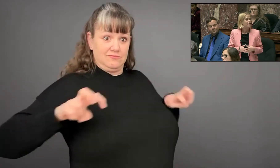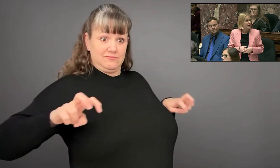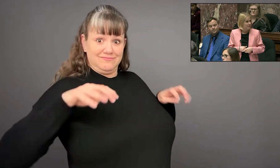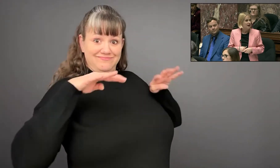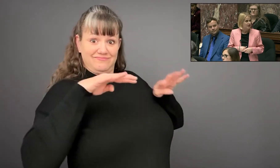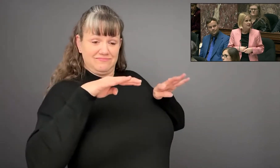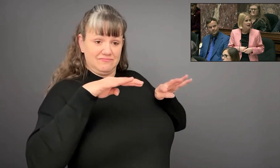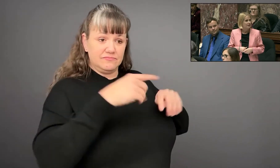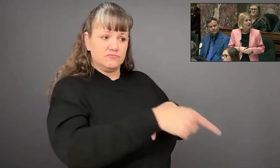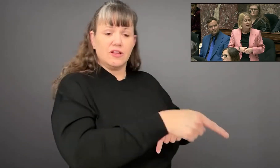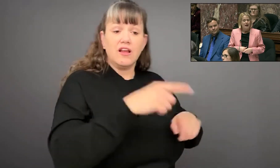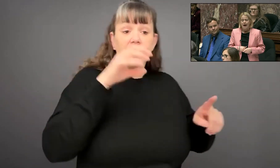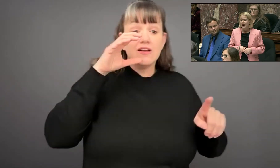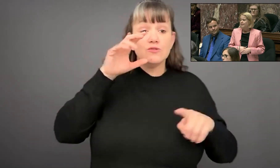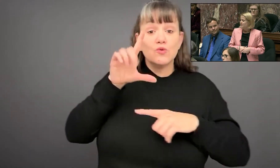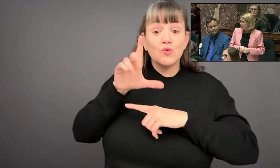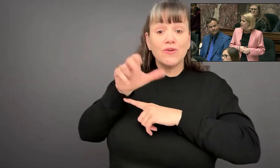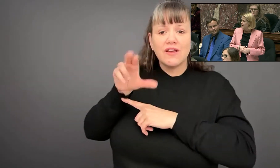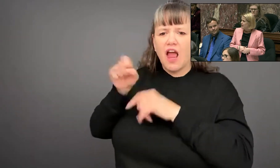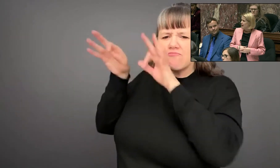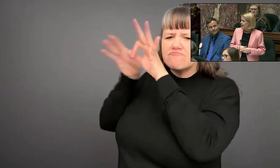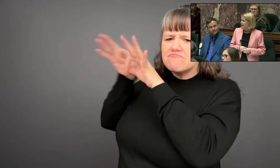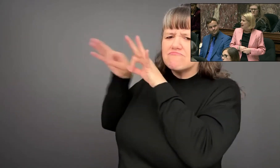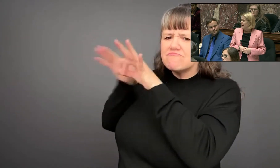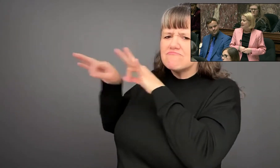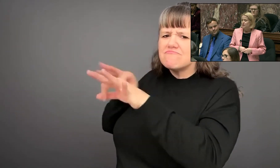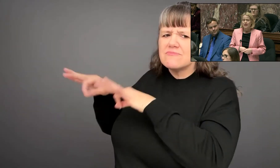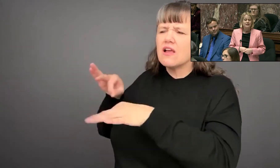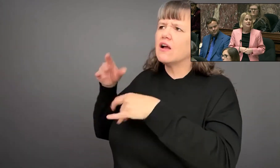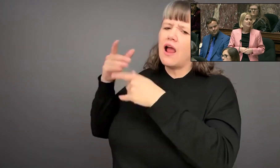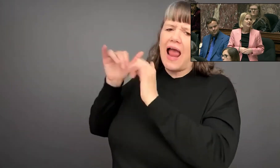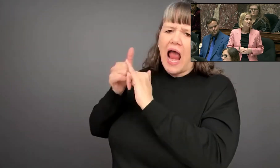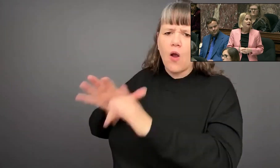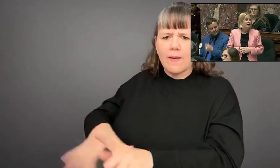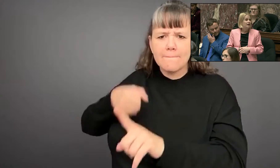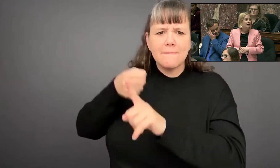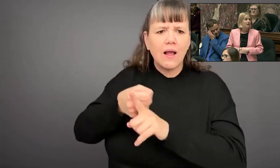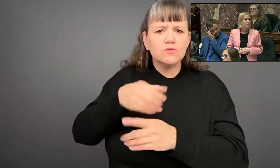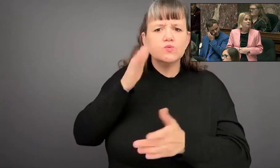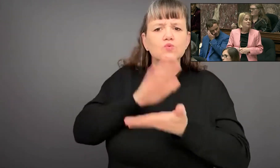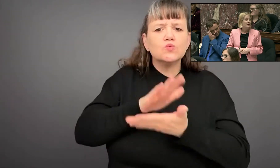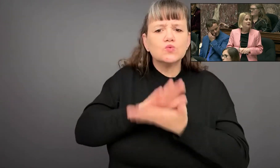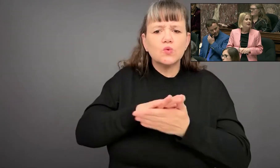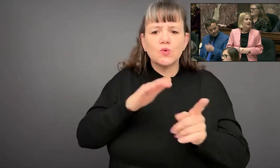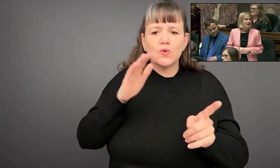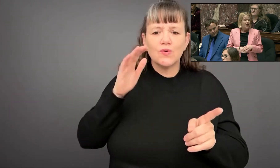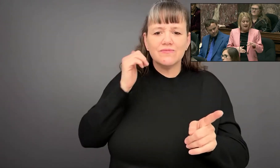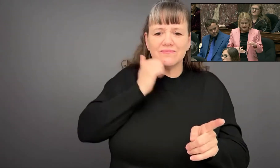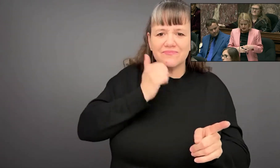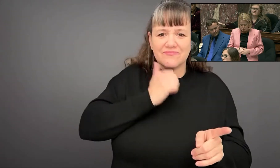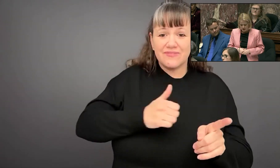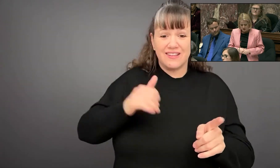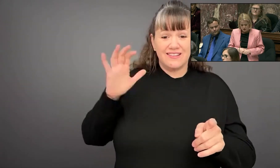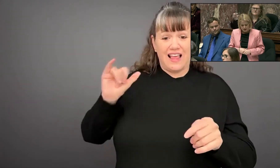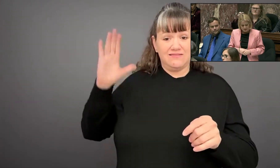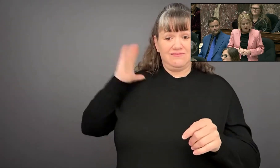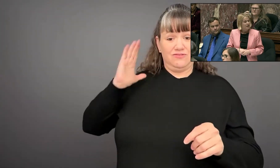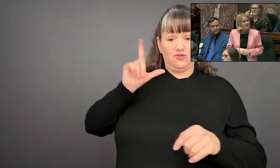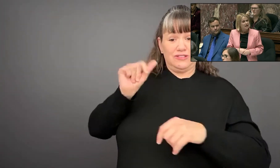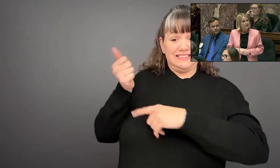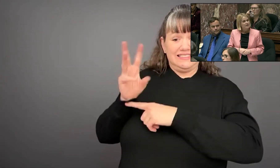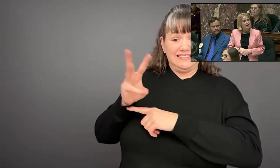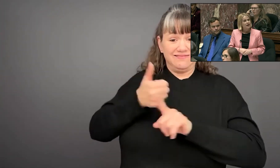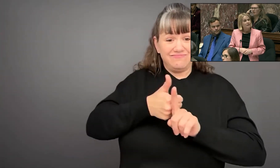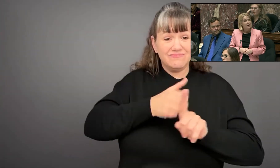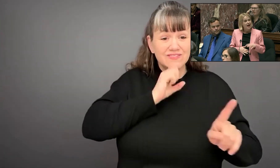it meant for him at the time. This was in 2016, honorable member. And Lucas told me about how